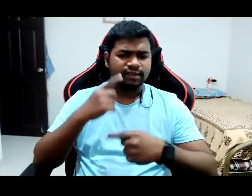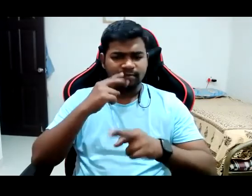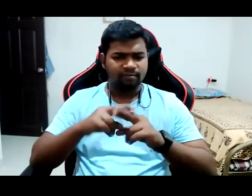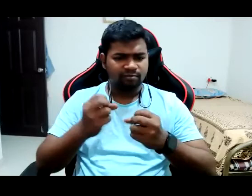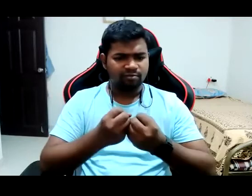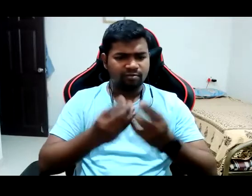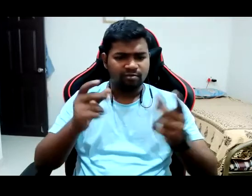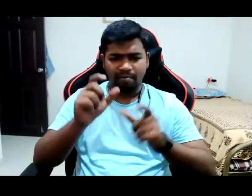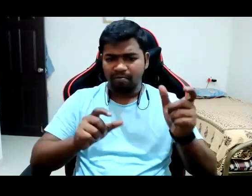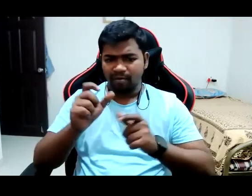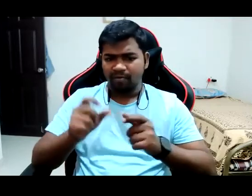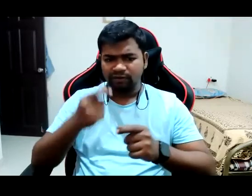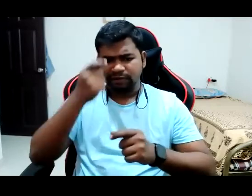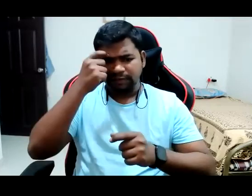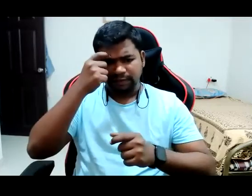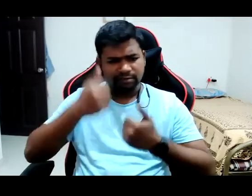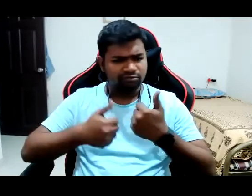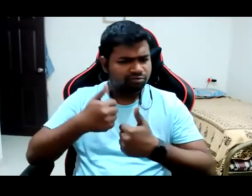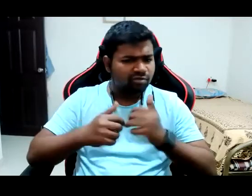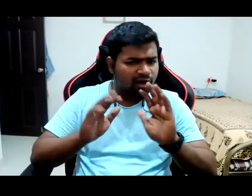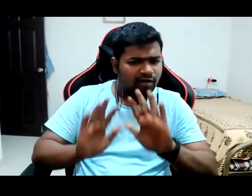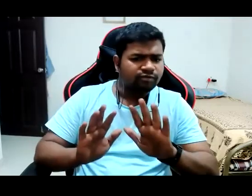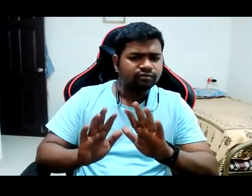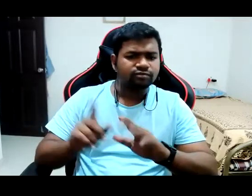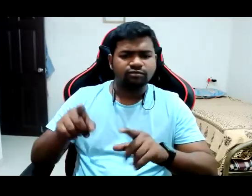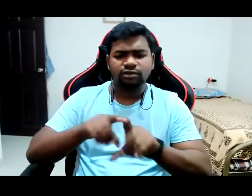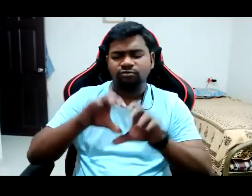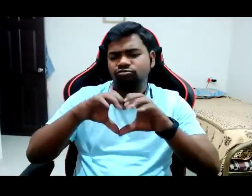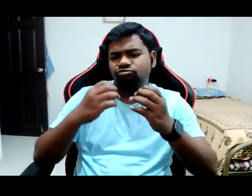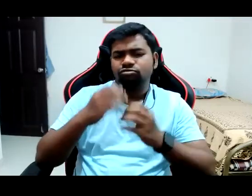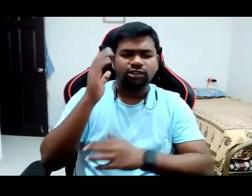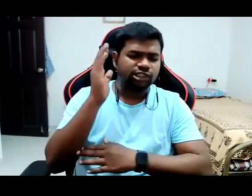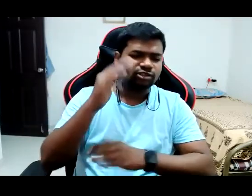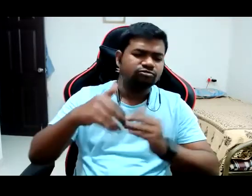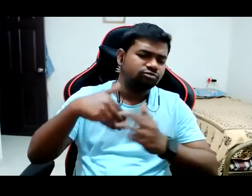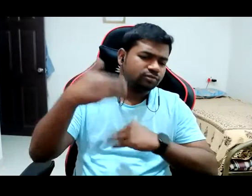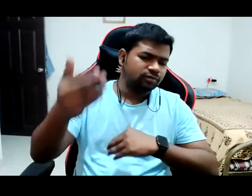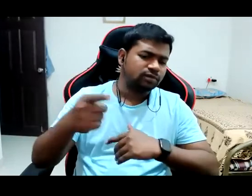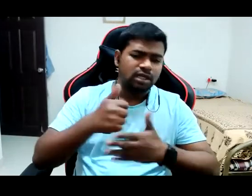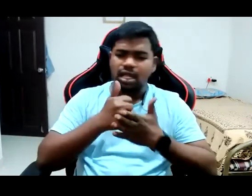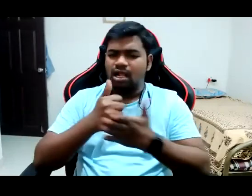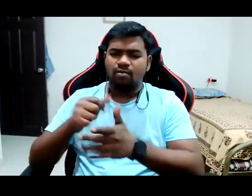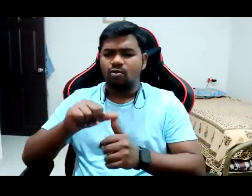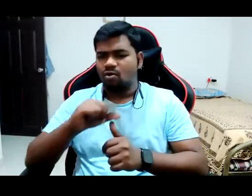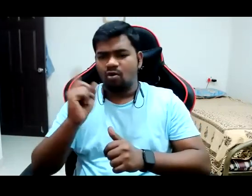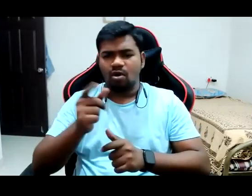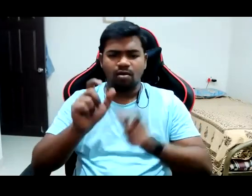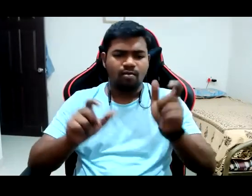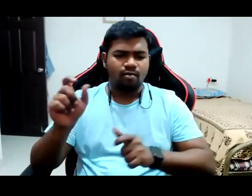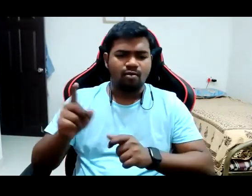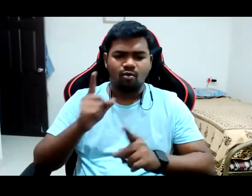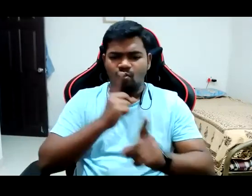multiple people facing the same issue, we might actually also just do a session like this, right? To make sure that we can help everyone. I mean, then we don't have to do it like